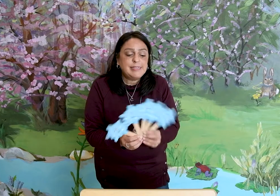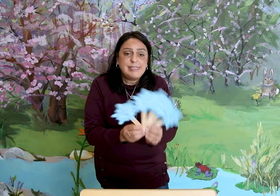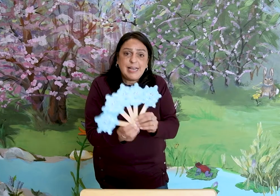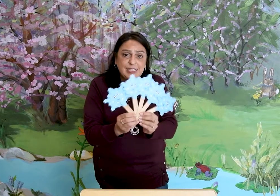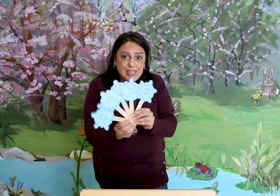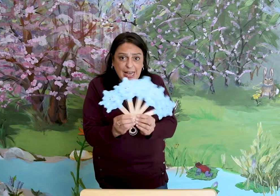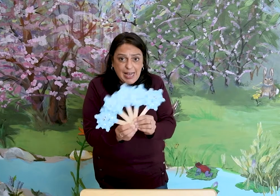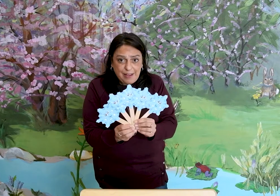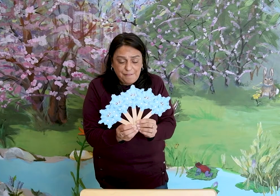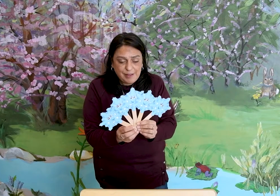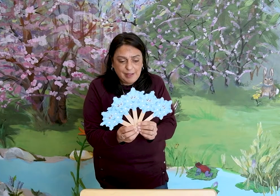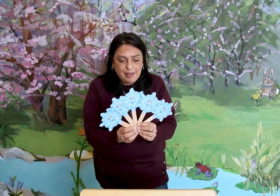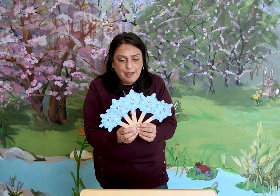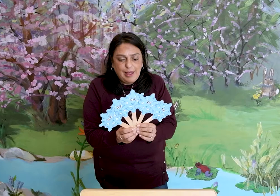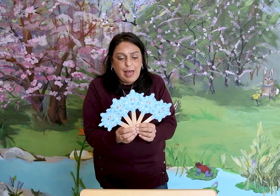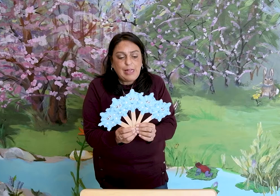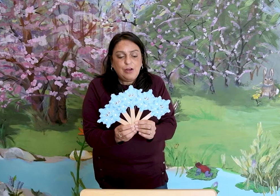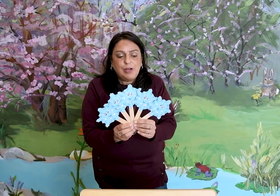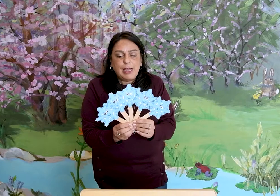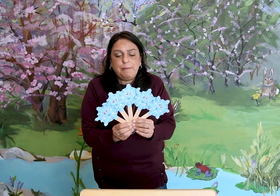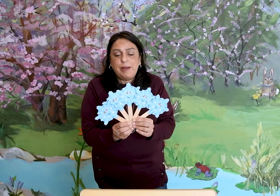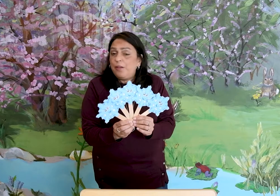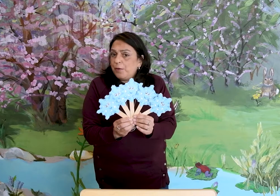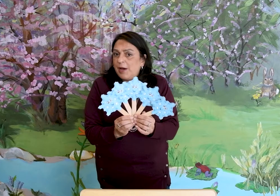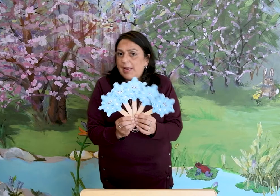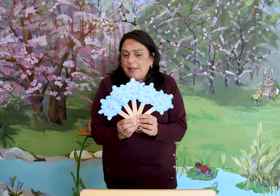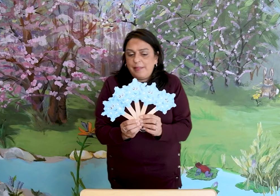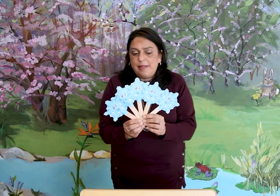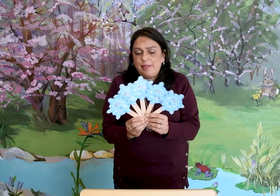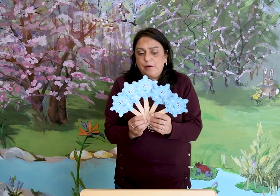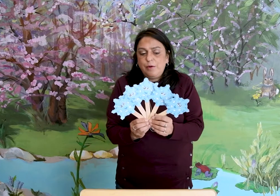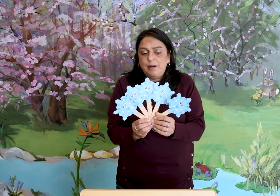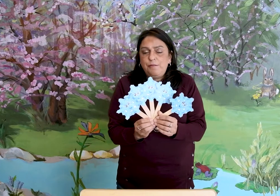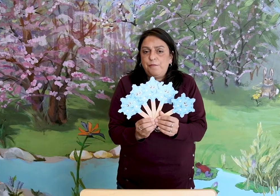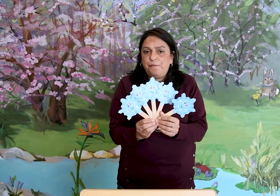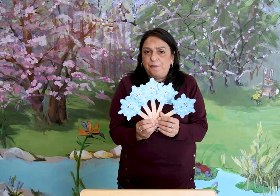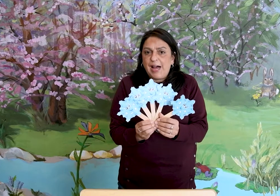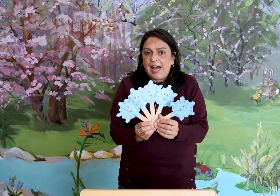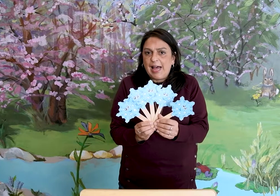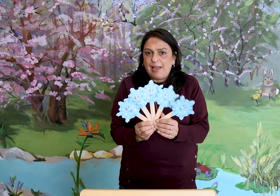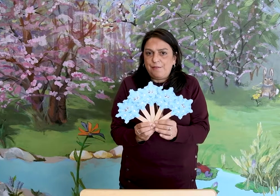dancing a jive. Along came another one, and then there were five.